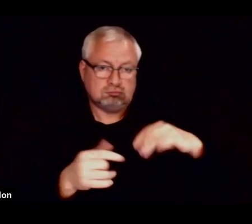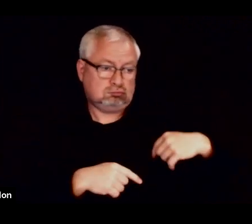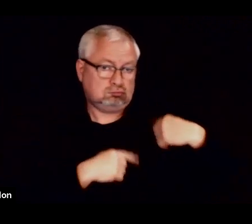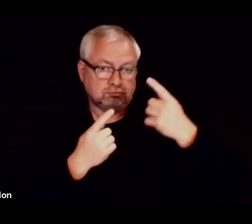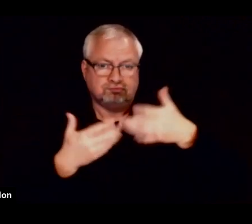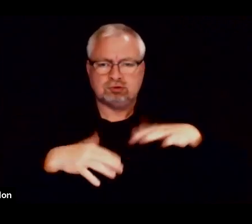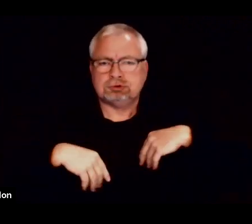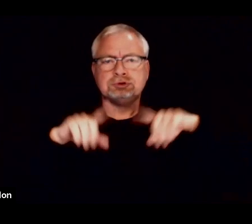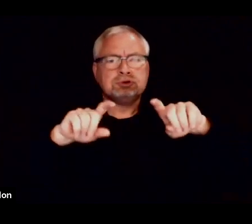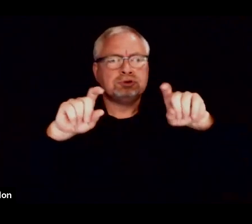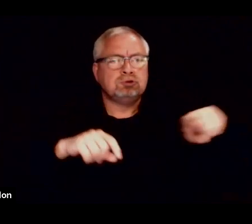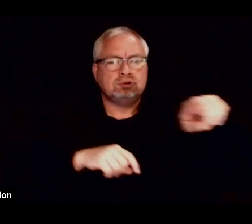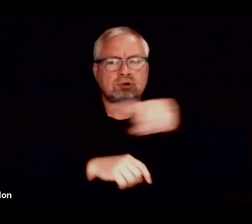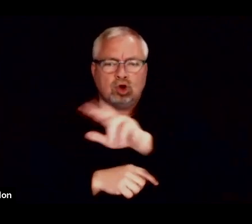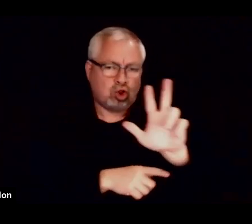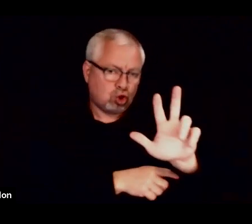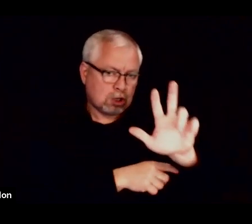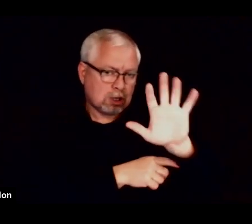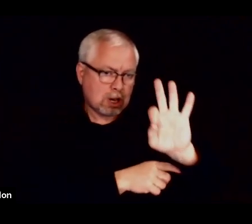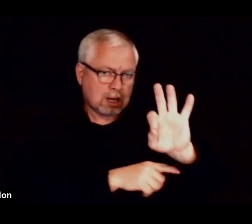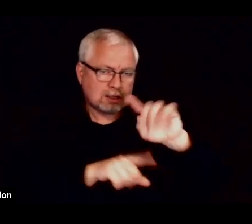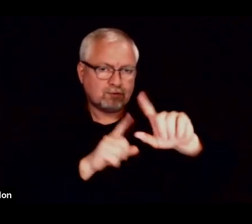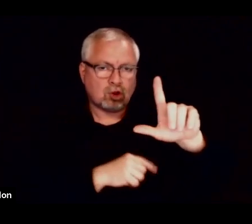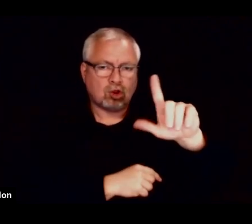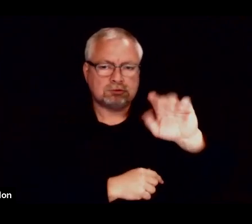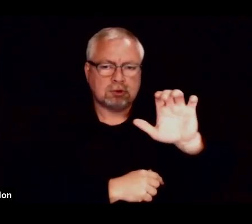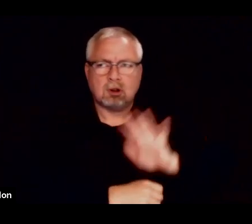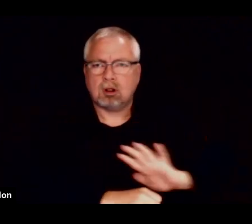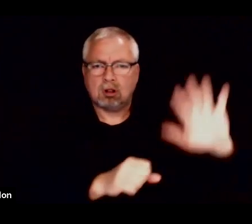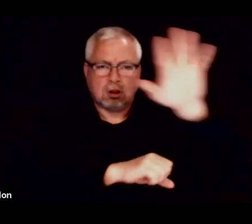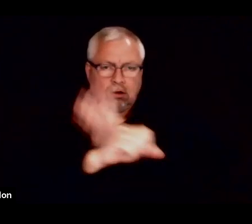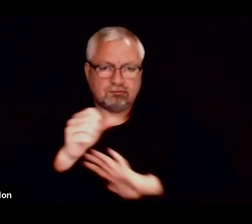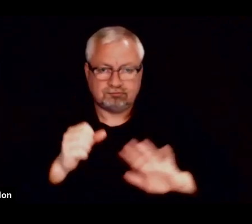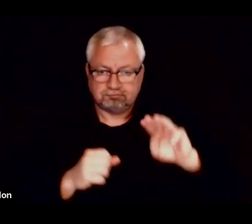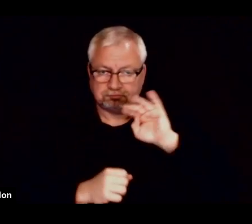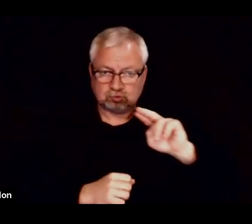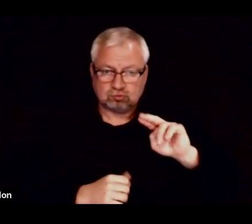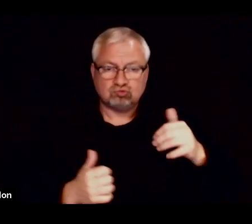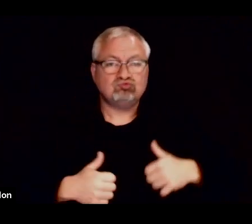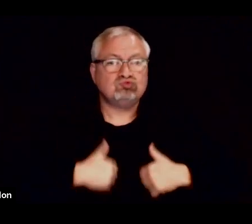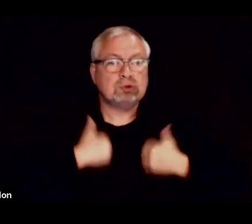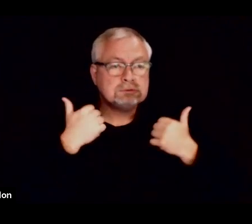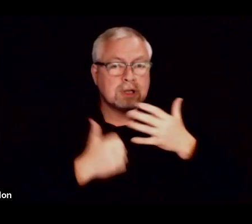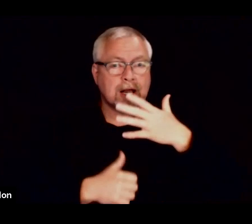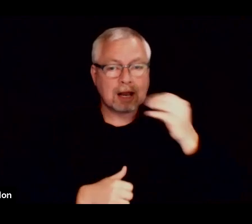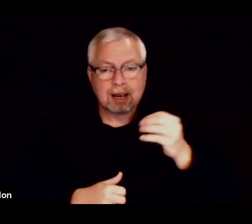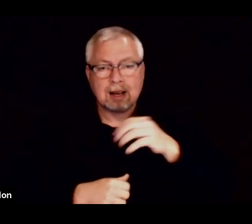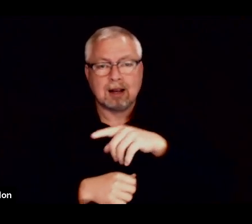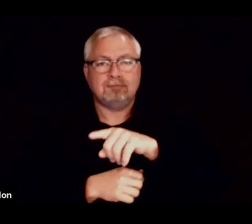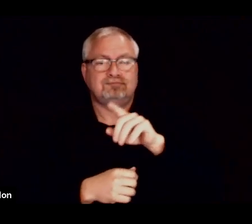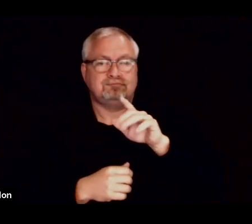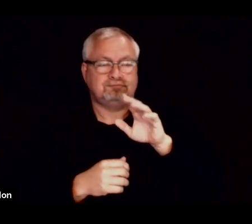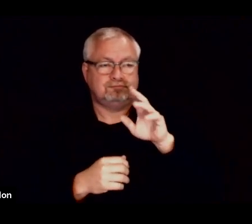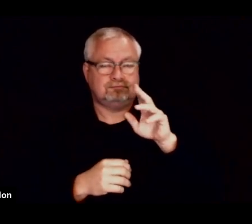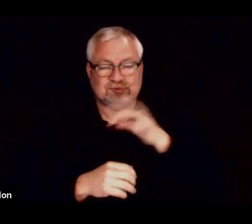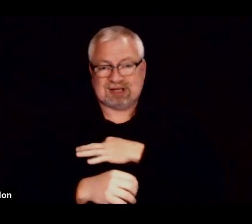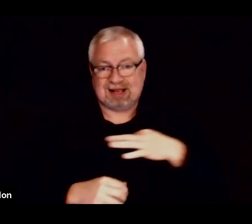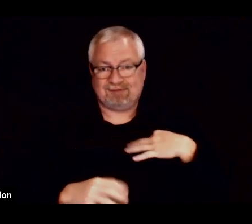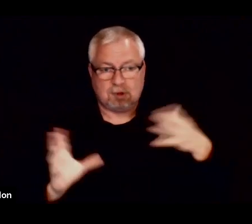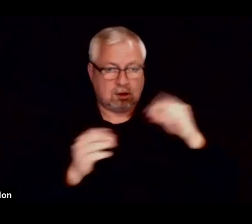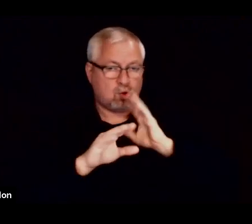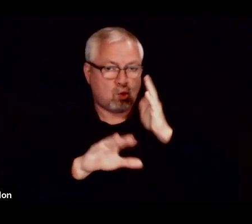state, which totaled more than 7,000 residents and staff. And looking forward, we have 30 facilities scheduled for testing